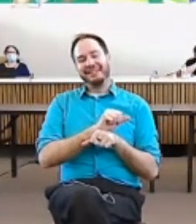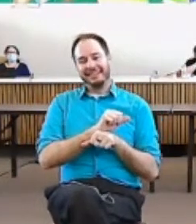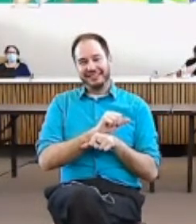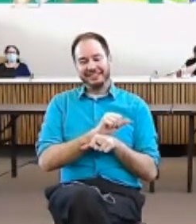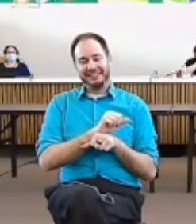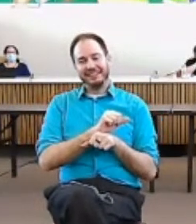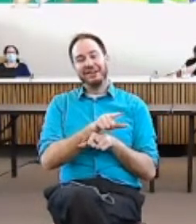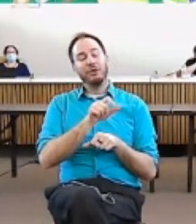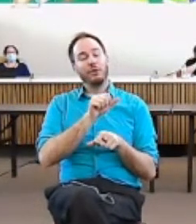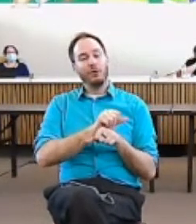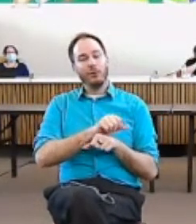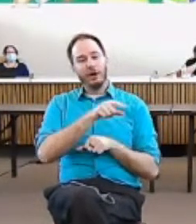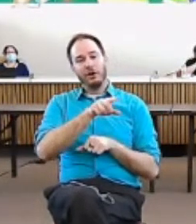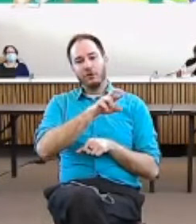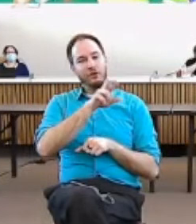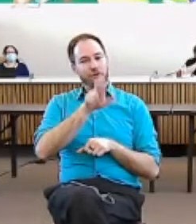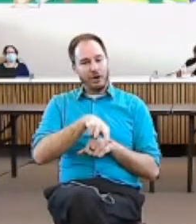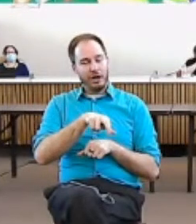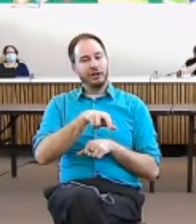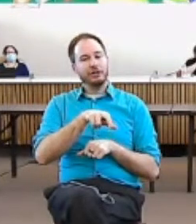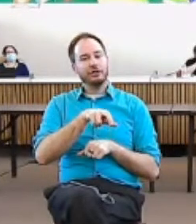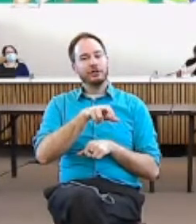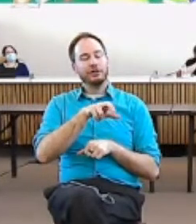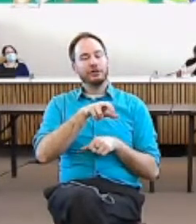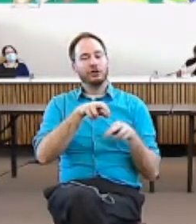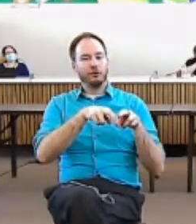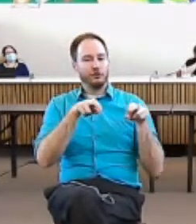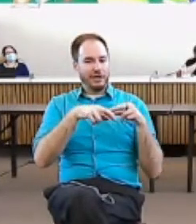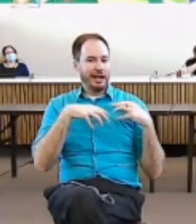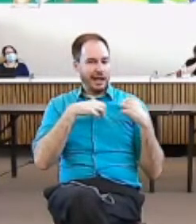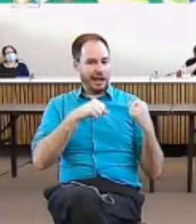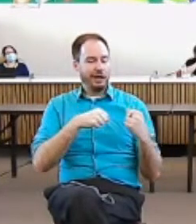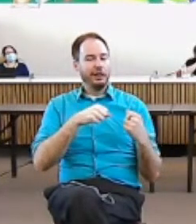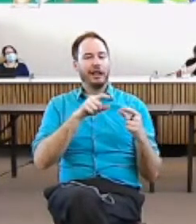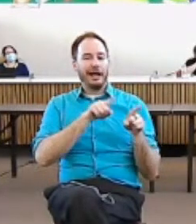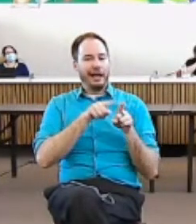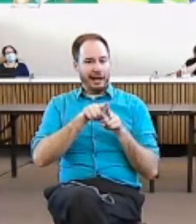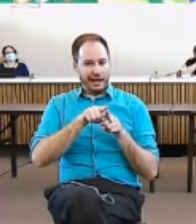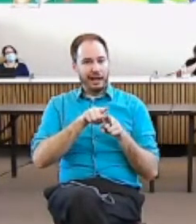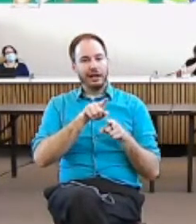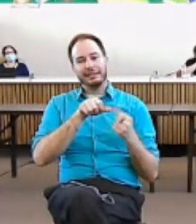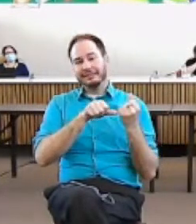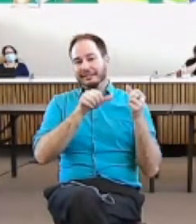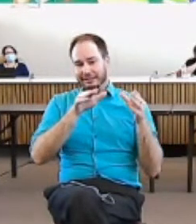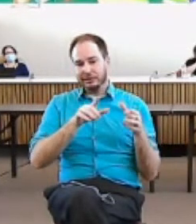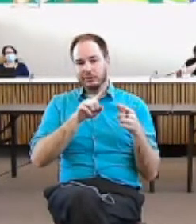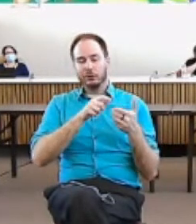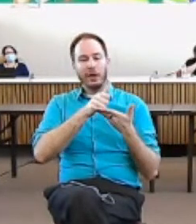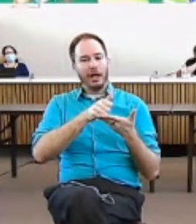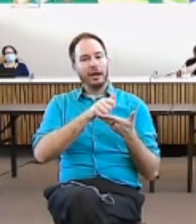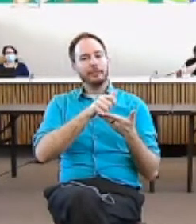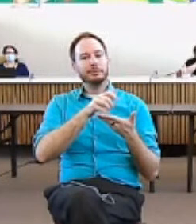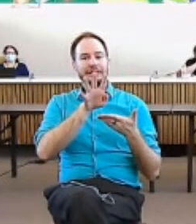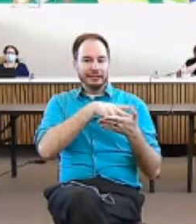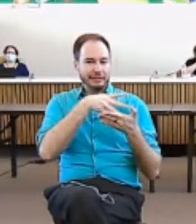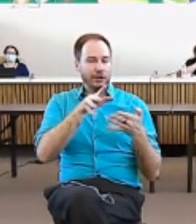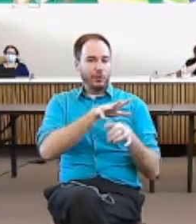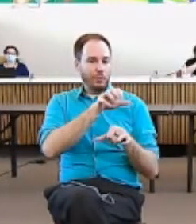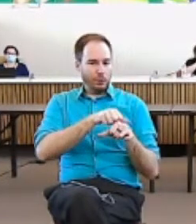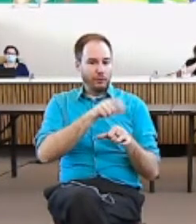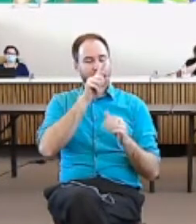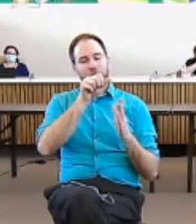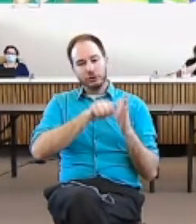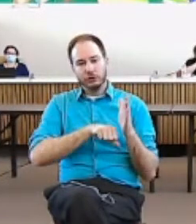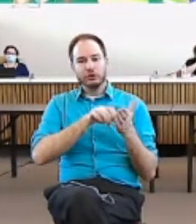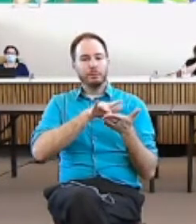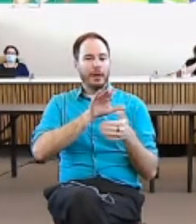She works at Rochester Regional Health as a unit assistant, where she schedules surgeries, medical